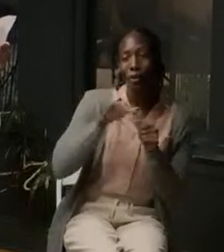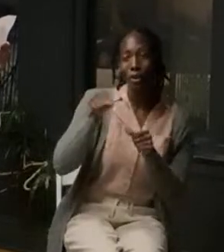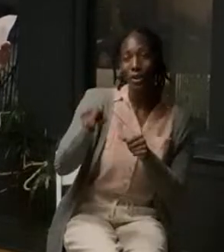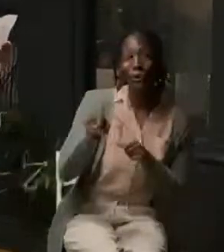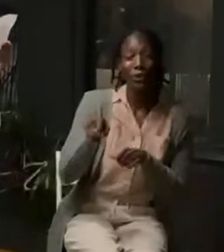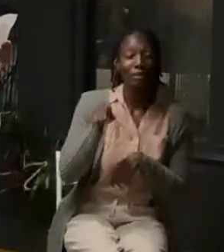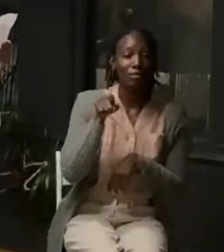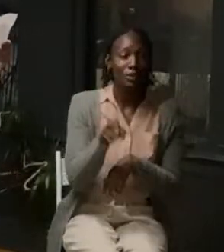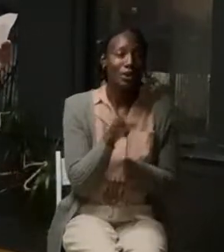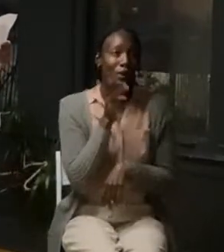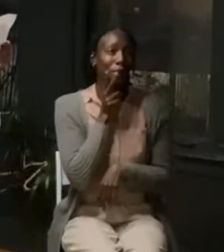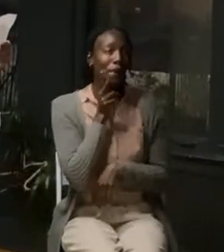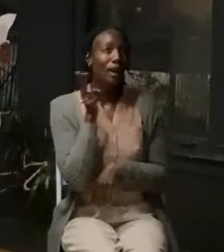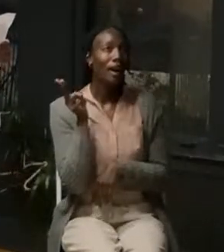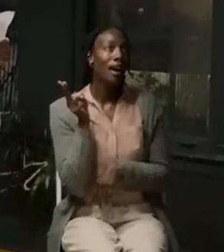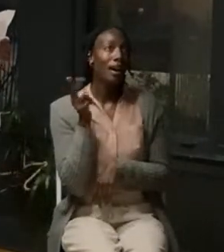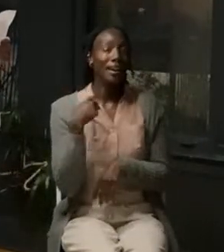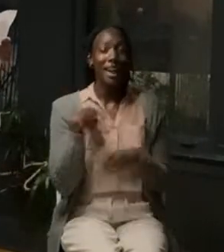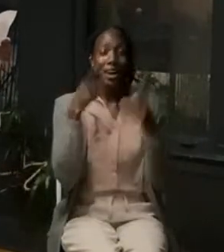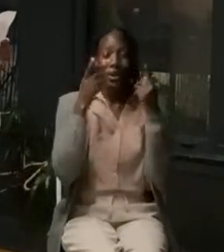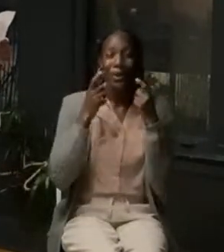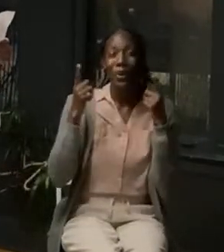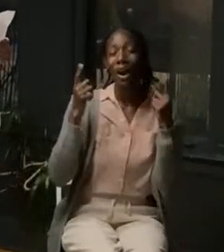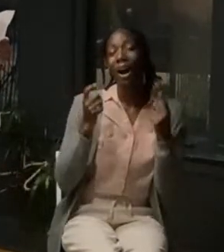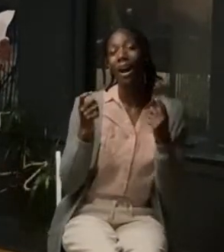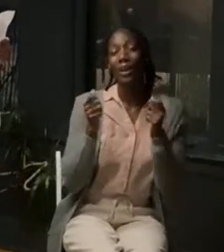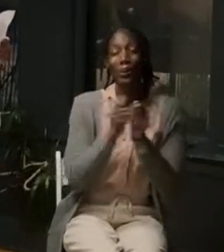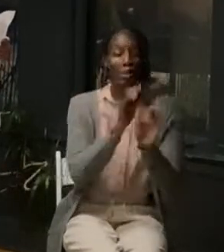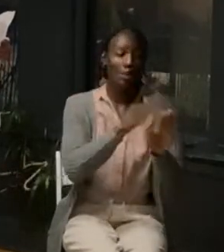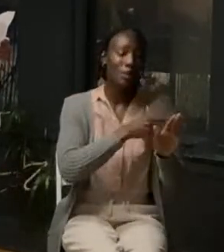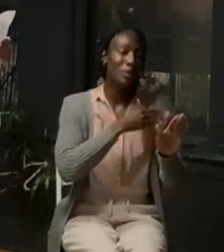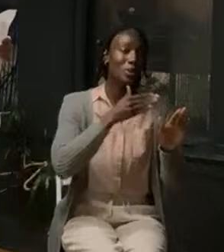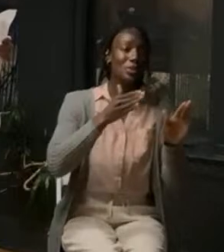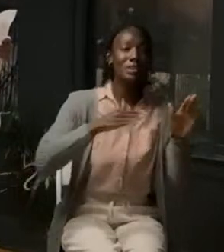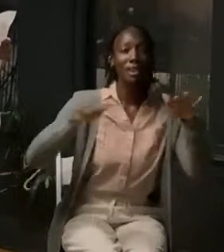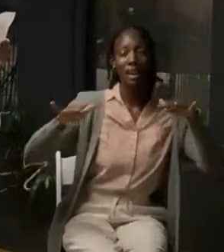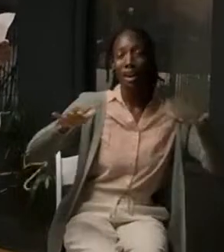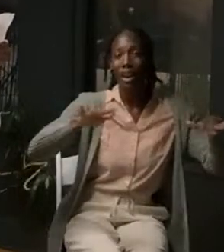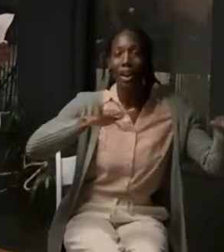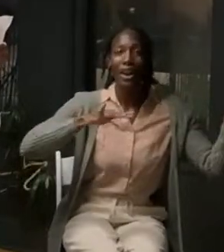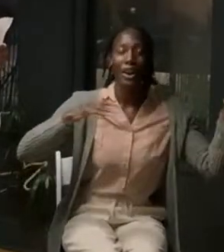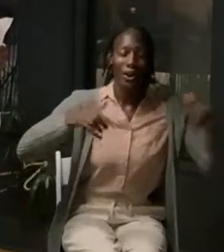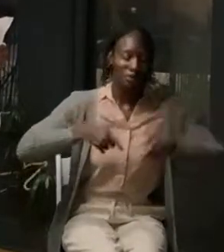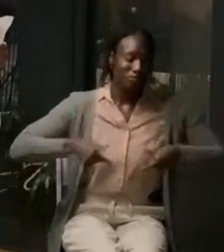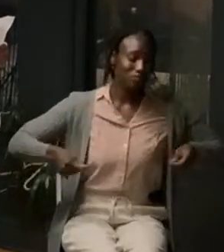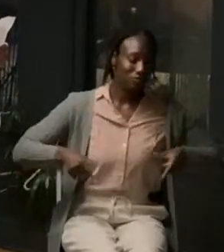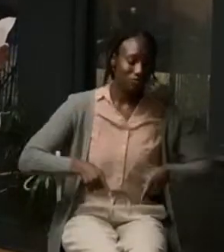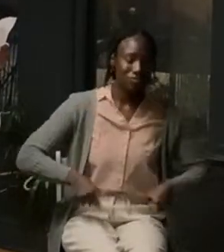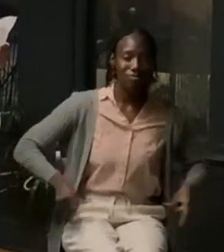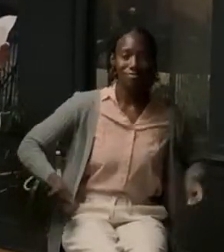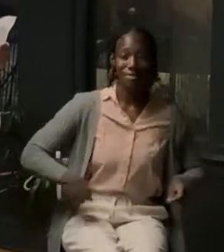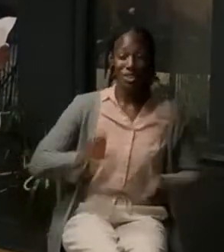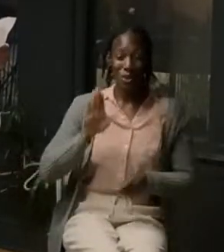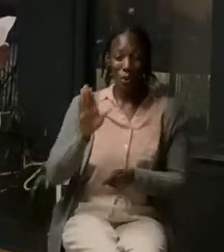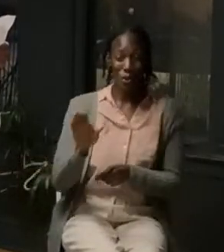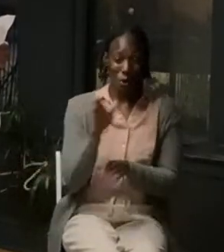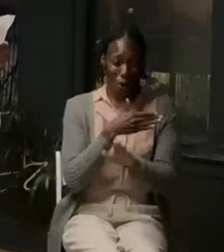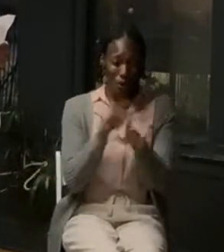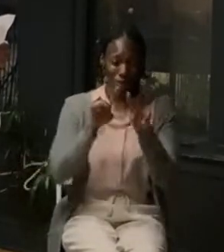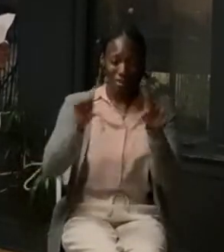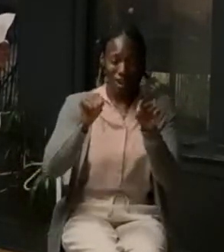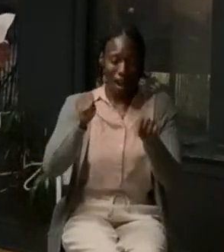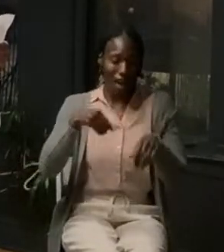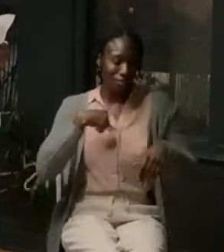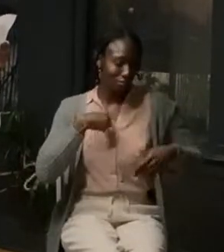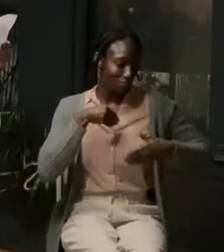while the music strummed air. The Sundays, Fugazi, Bikini Kill, and Public Enemy. I tucked your cassette in the cup of my